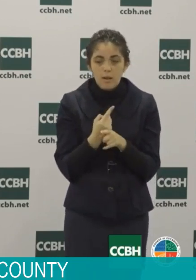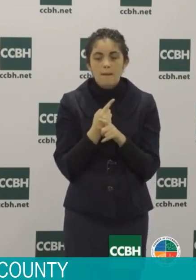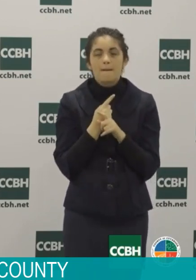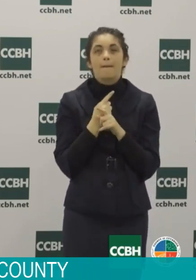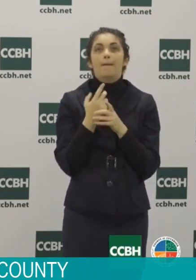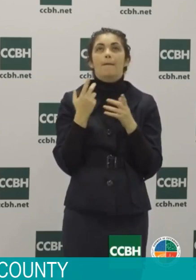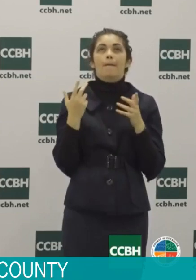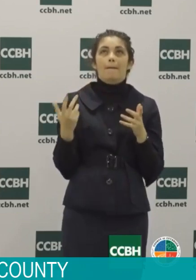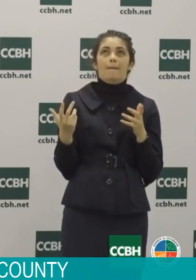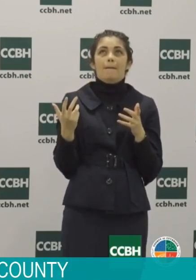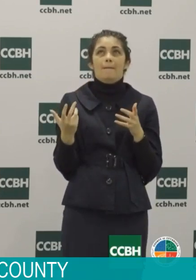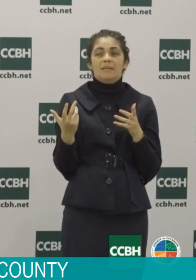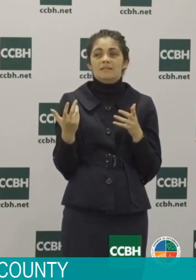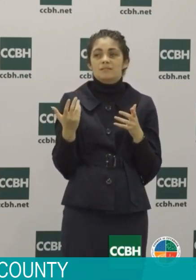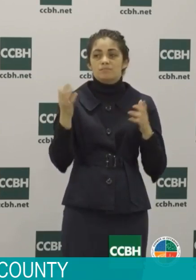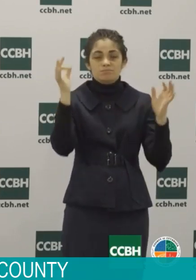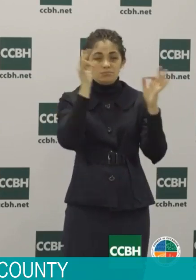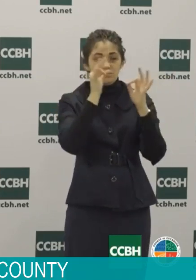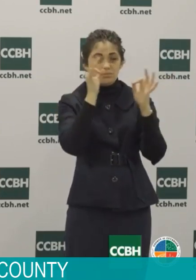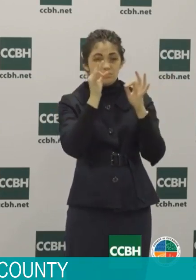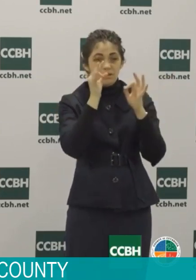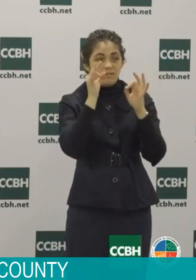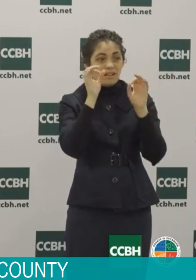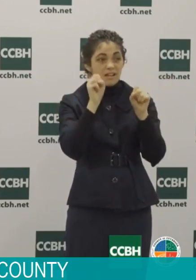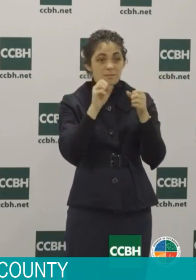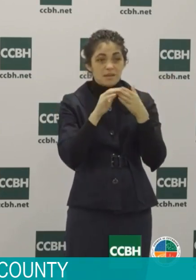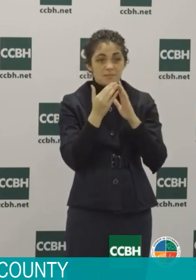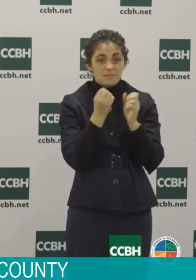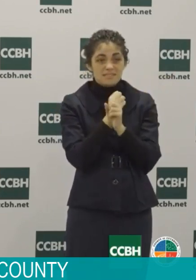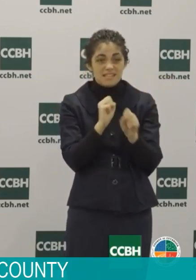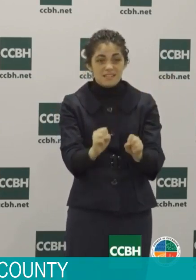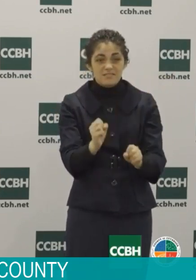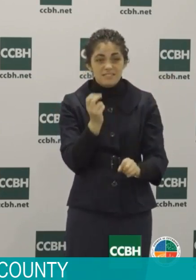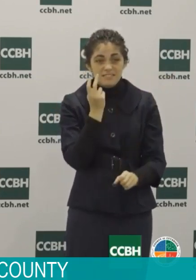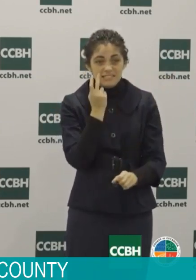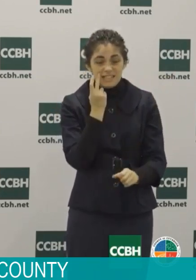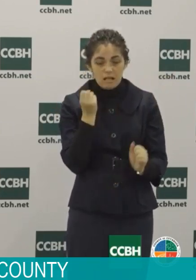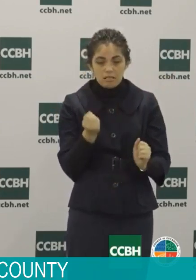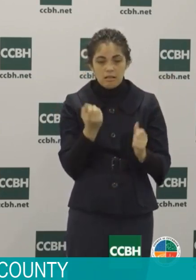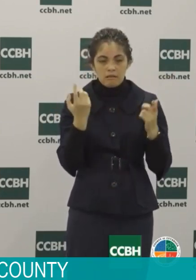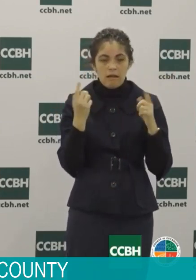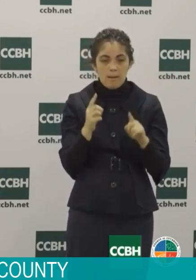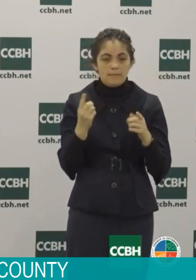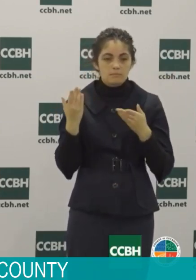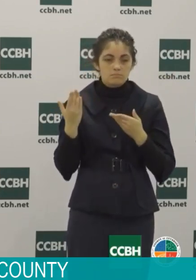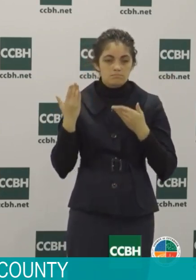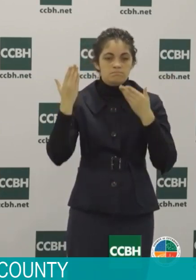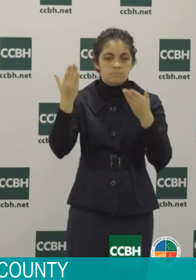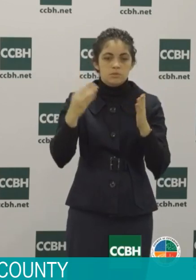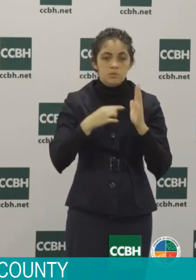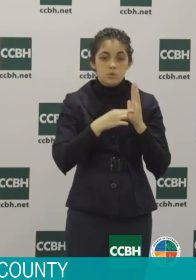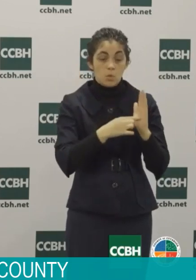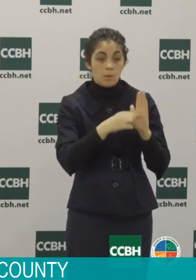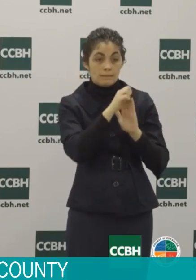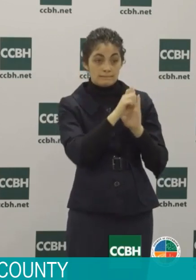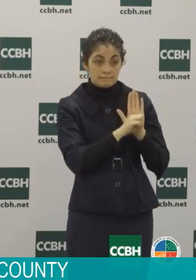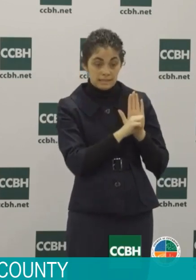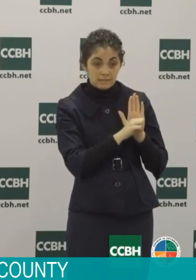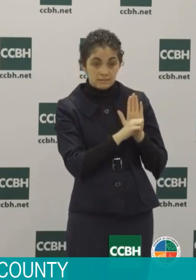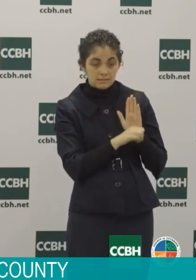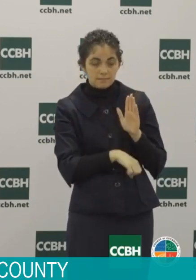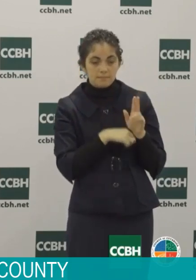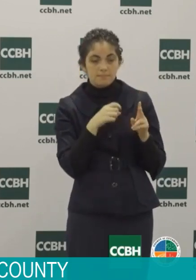But we don't know exactly when it's safe to do that. And so you're seeing a lot of models presented, either at the state